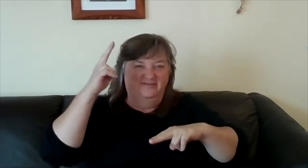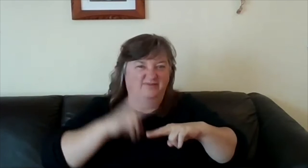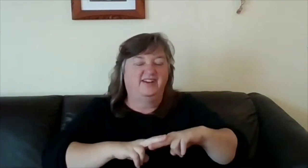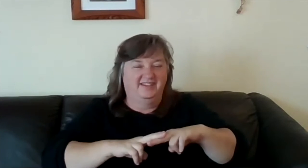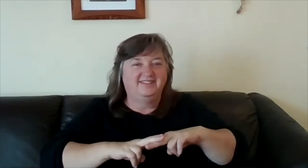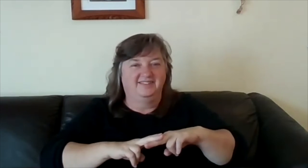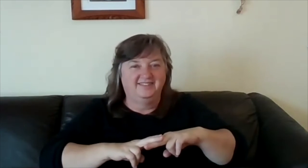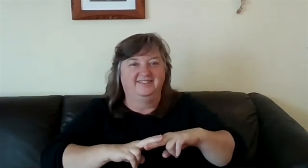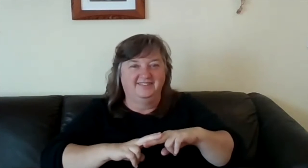Fun.